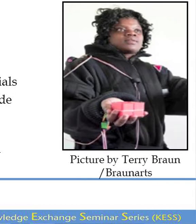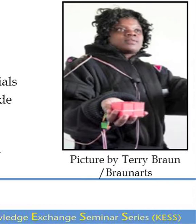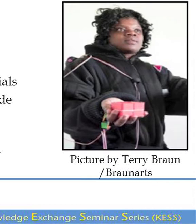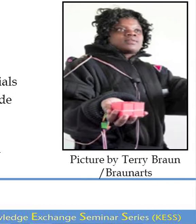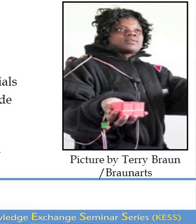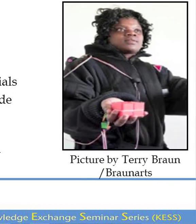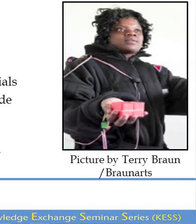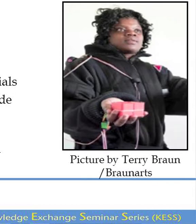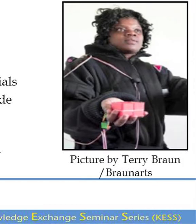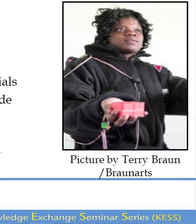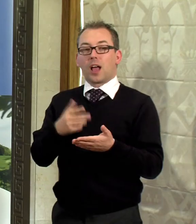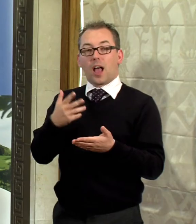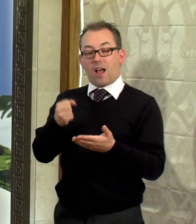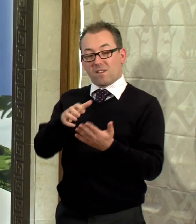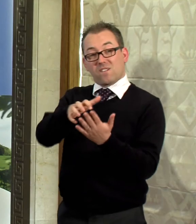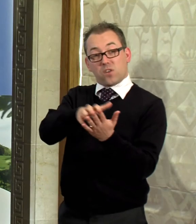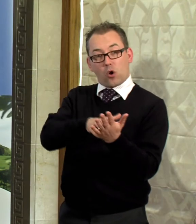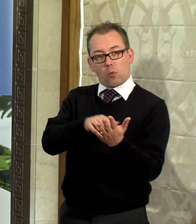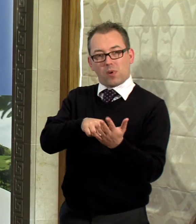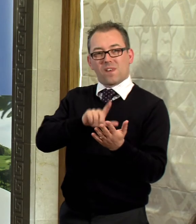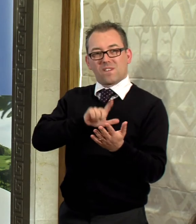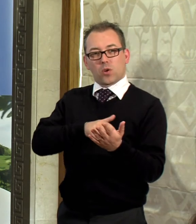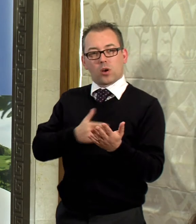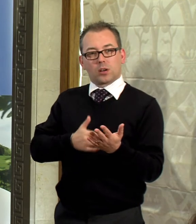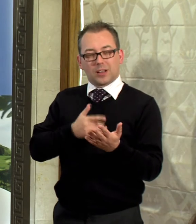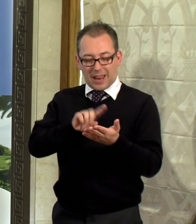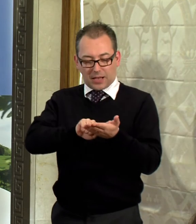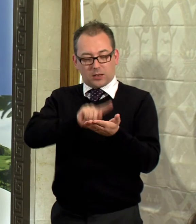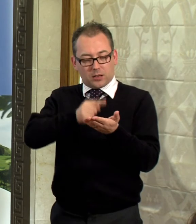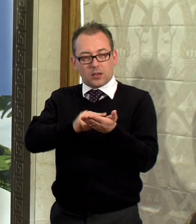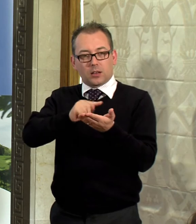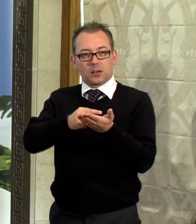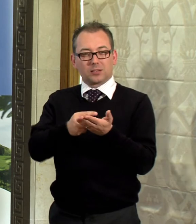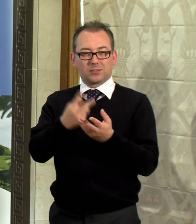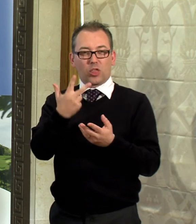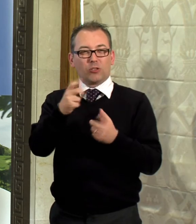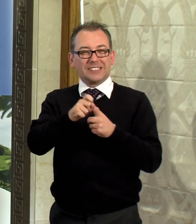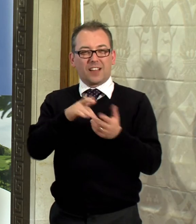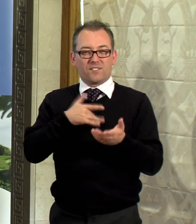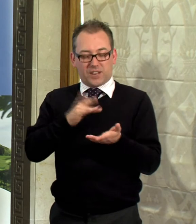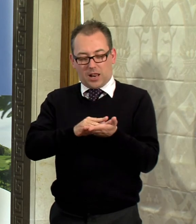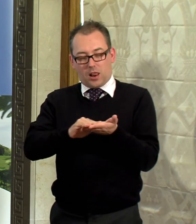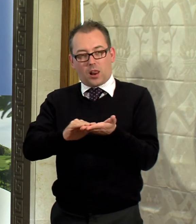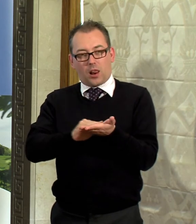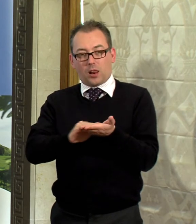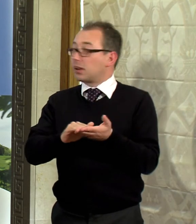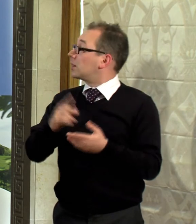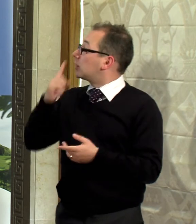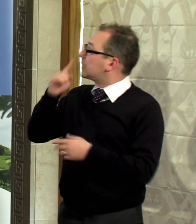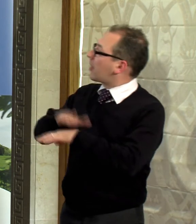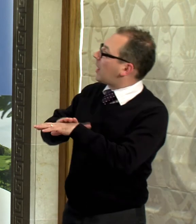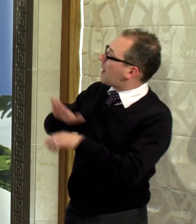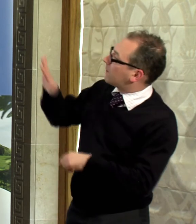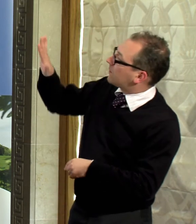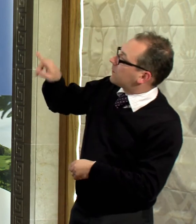dogs, thermoforms, which are a 3D print or tactile print, as shown on the